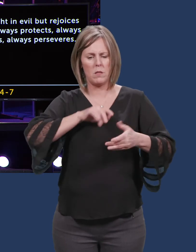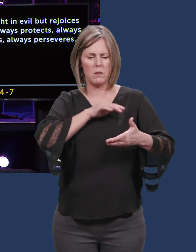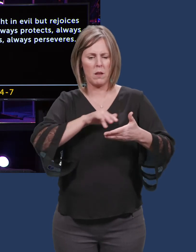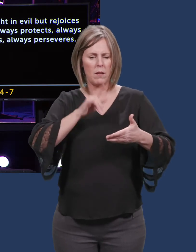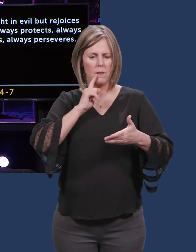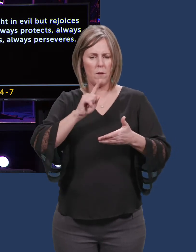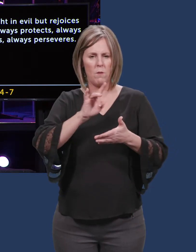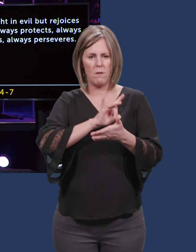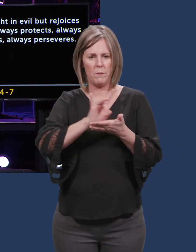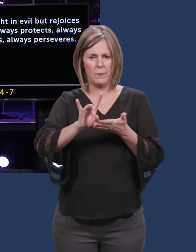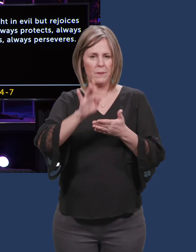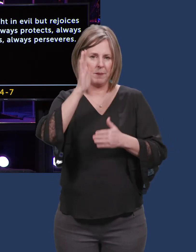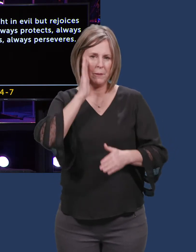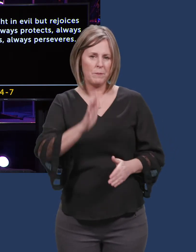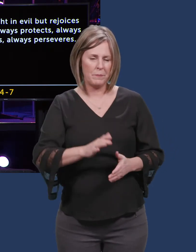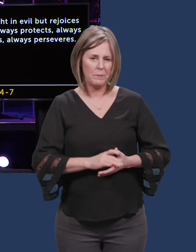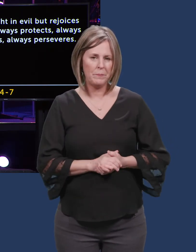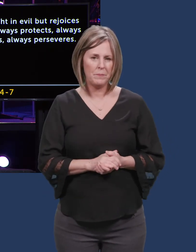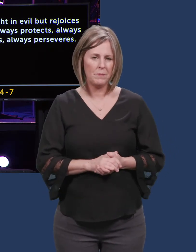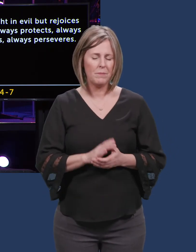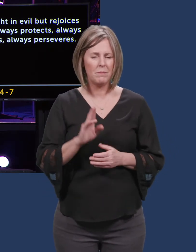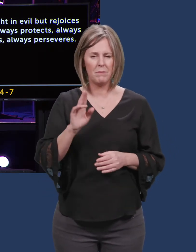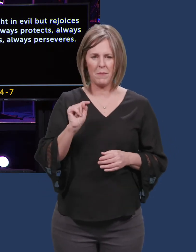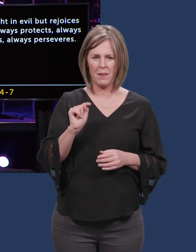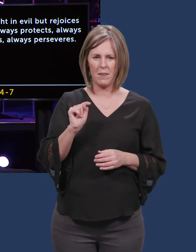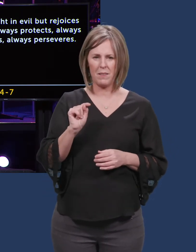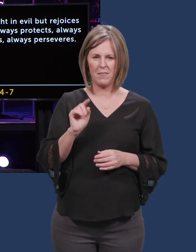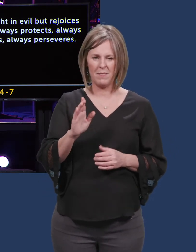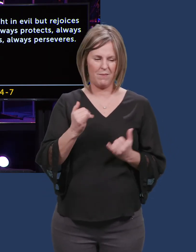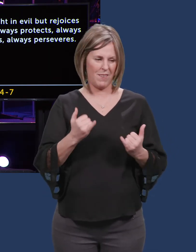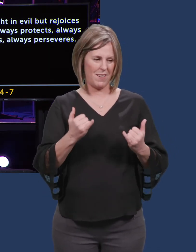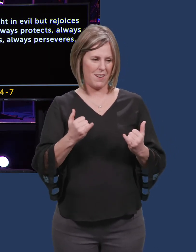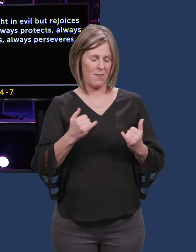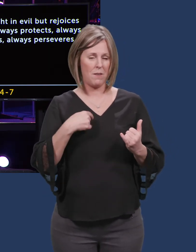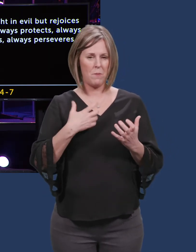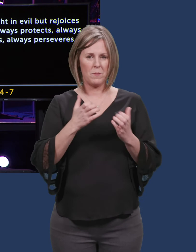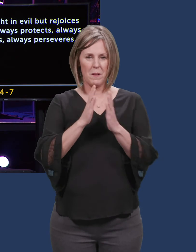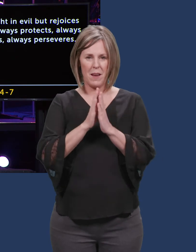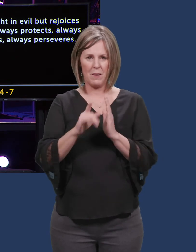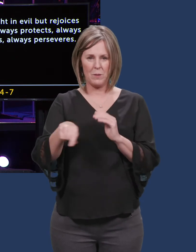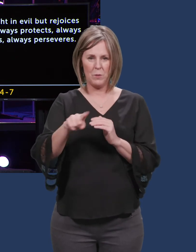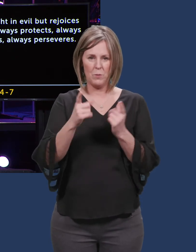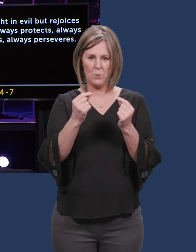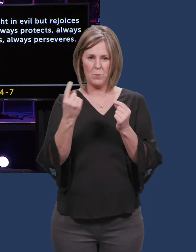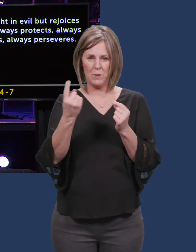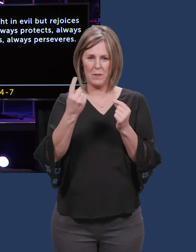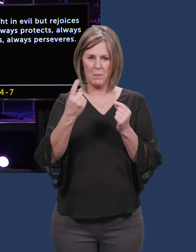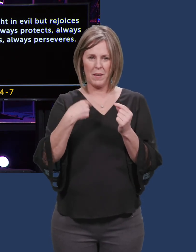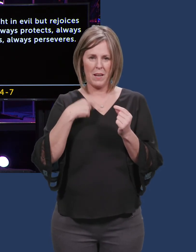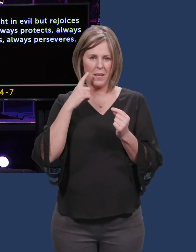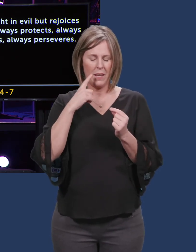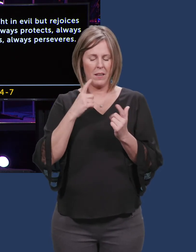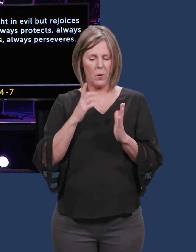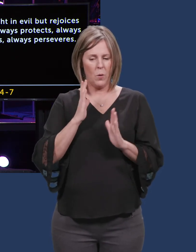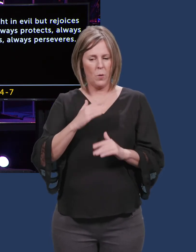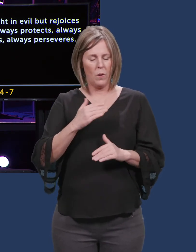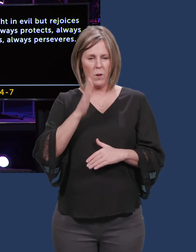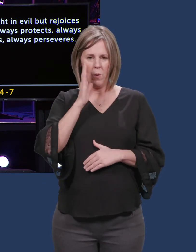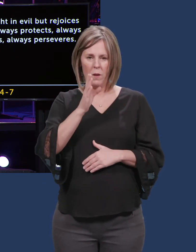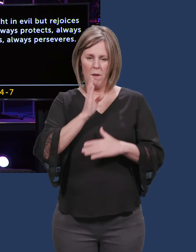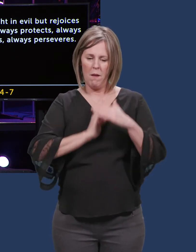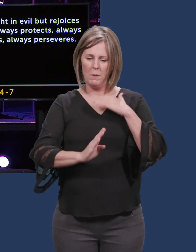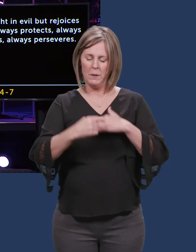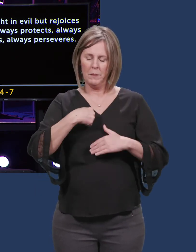several weeks. But right now, I want to ask you to do something that I find to be very humbling and